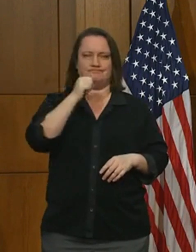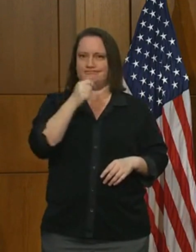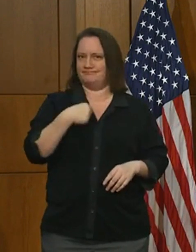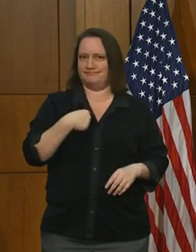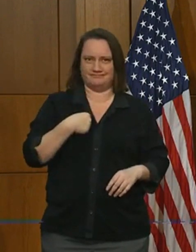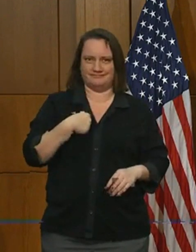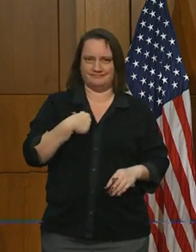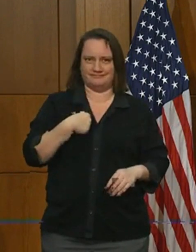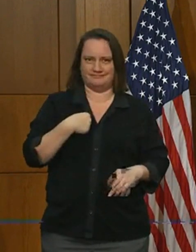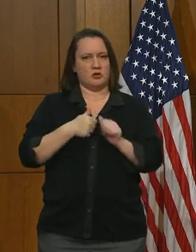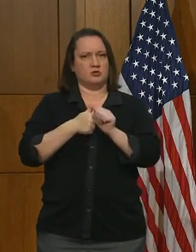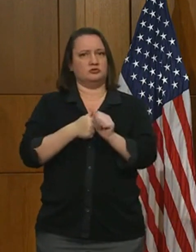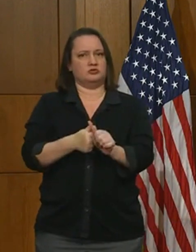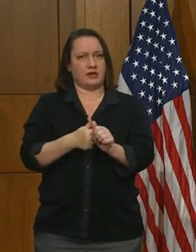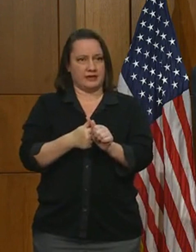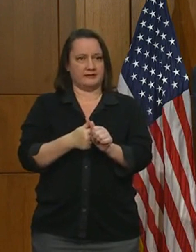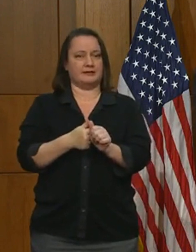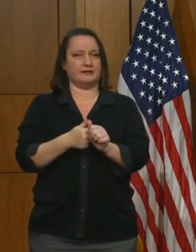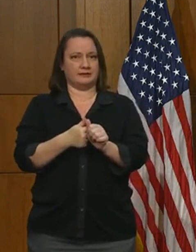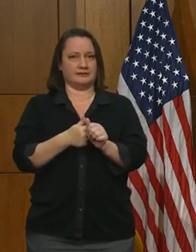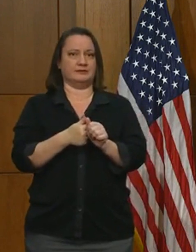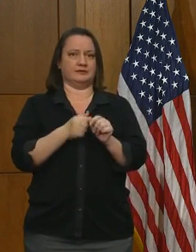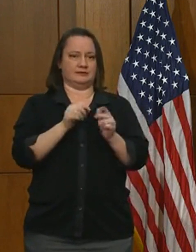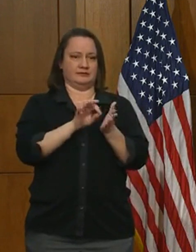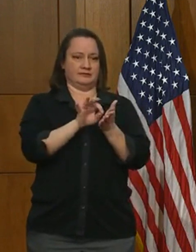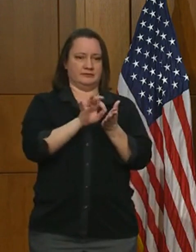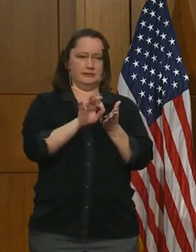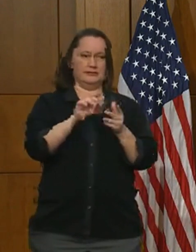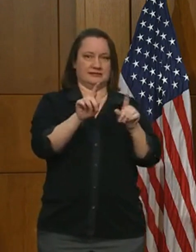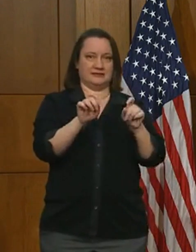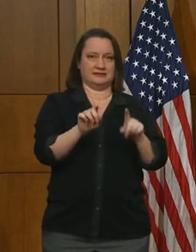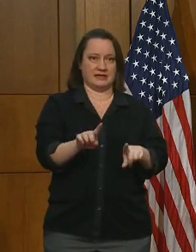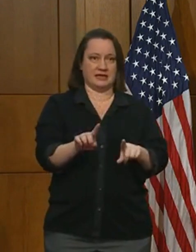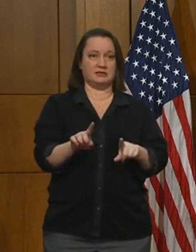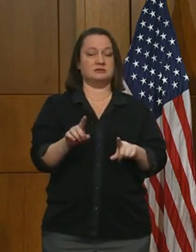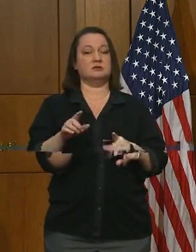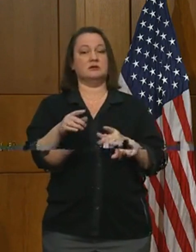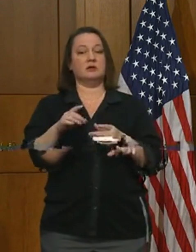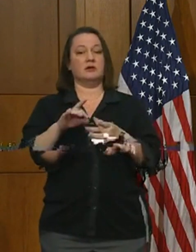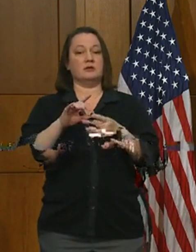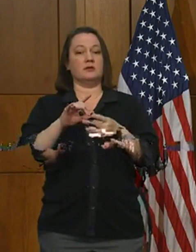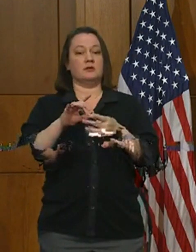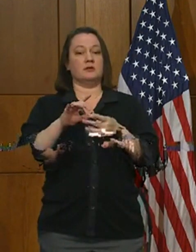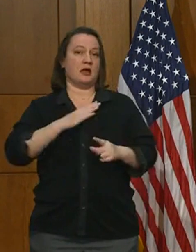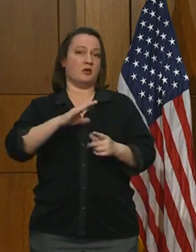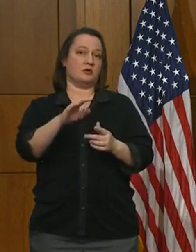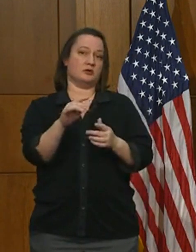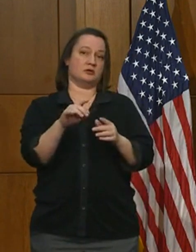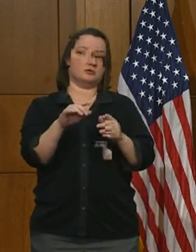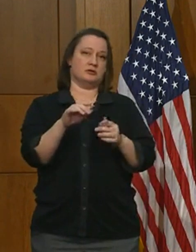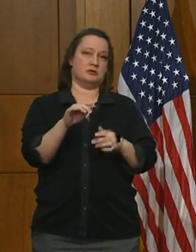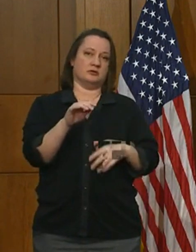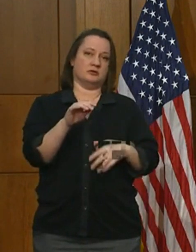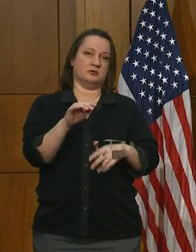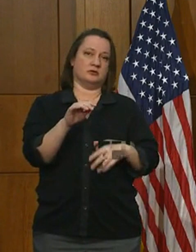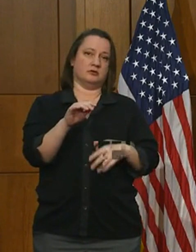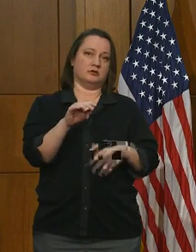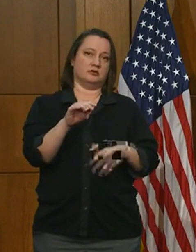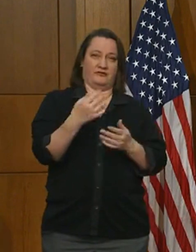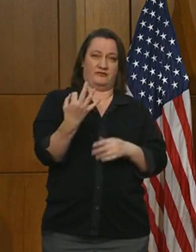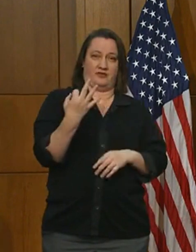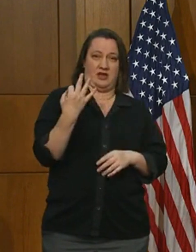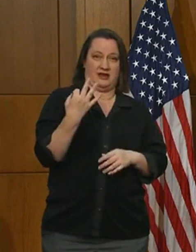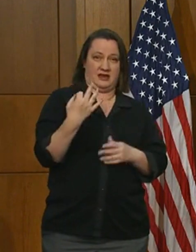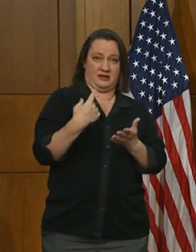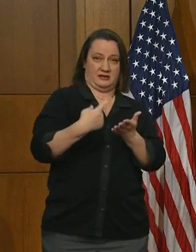well, based on our comments on Friday, that we are keeping track of total tests. That includes serologic and antigen tests,